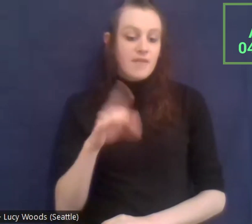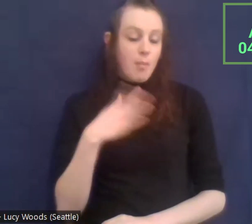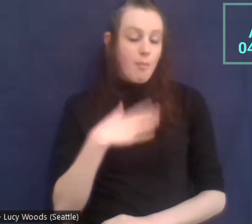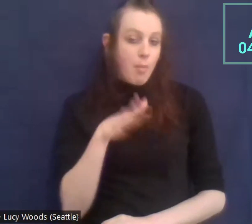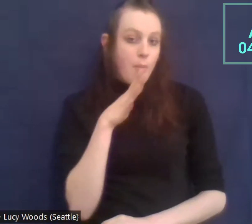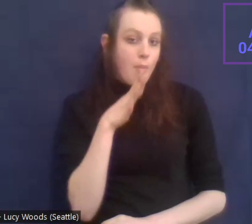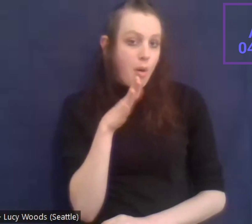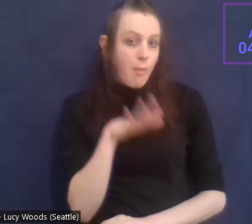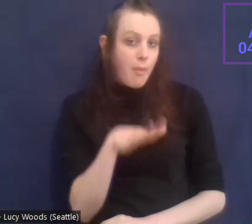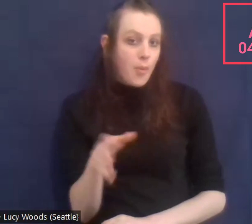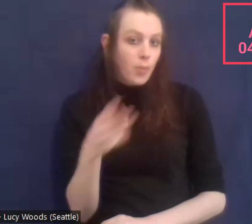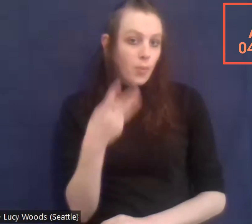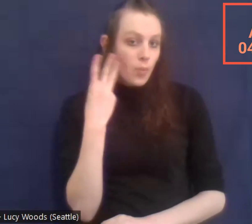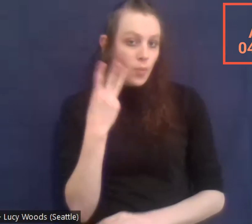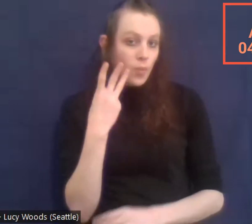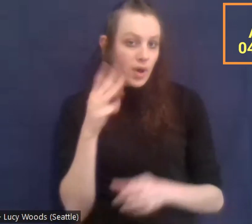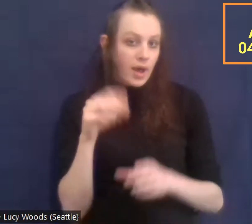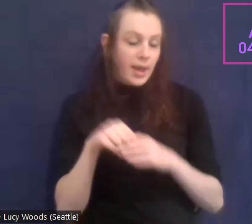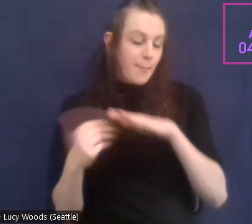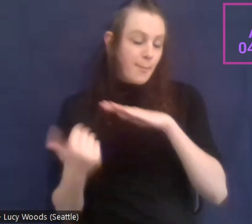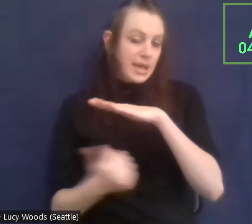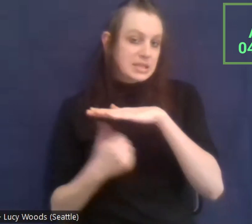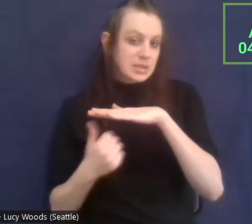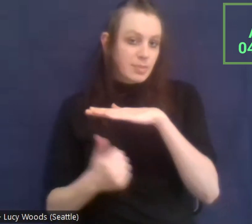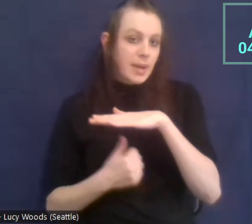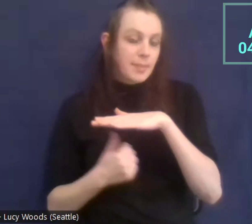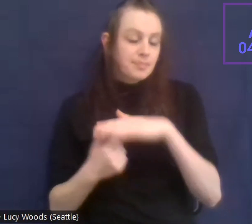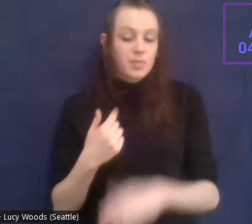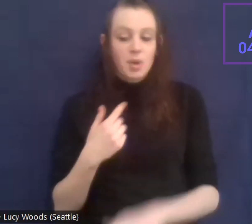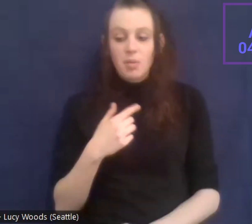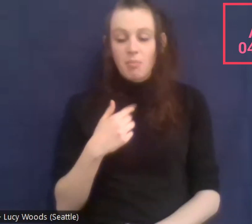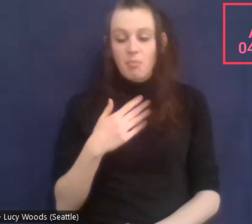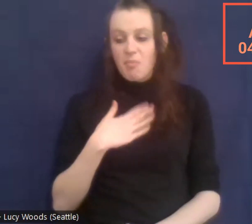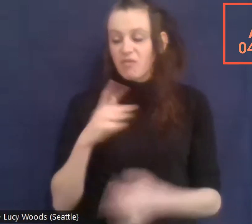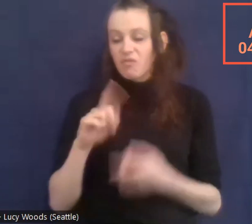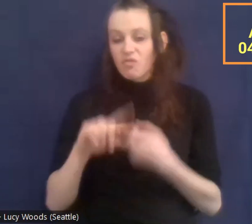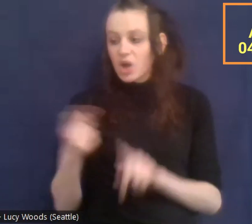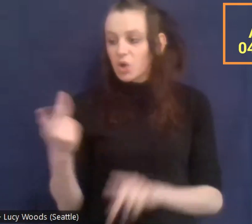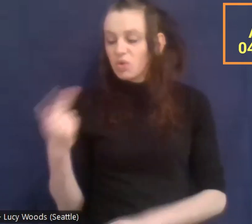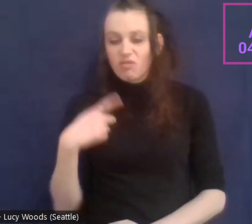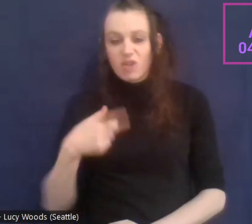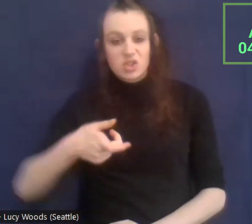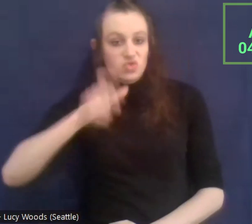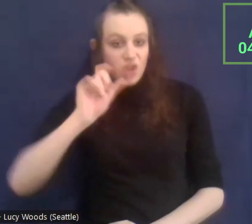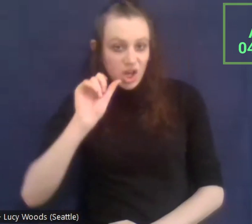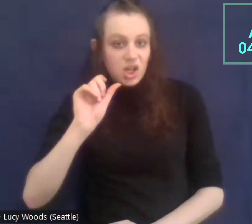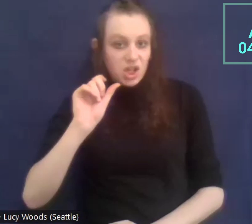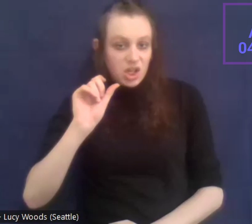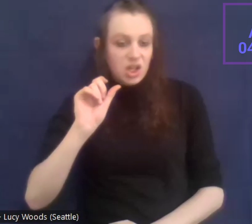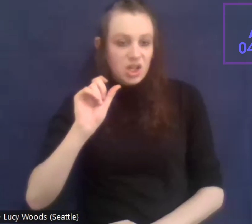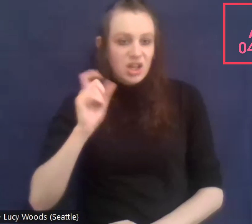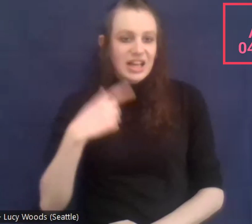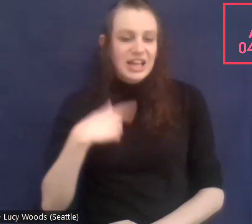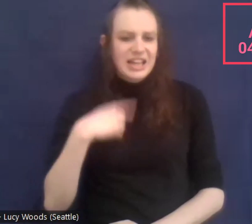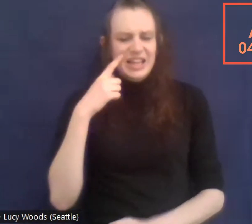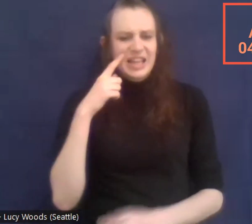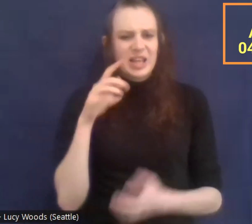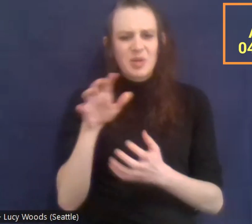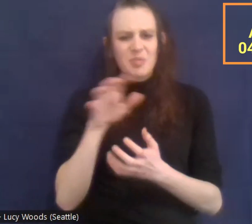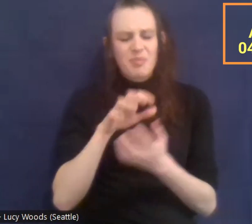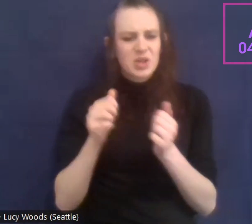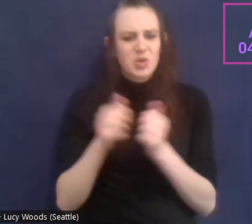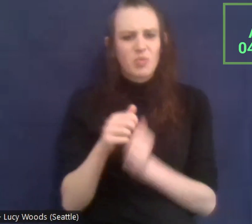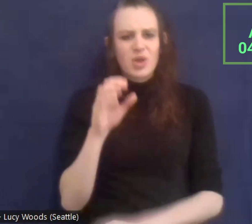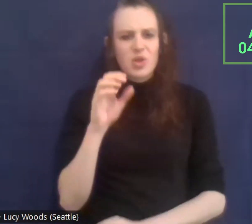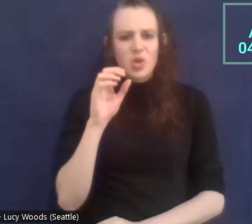in the basement, and yeah, my buddy and I drank it, and I think we mixed it with orange juice or something because I